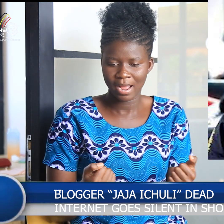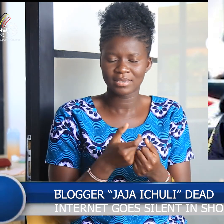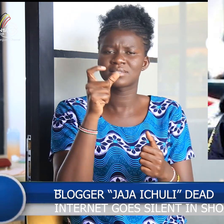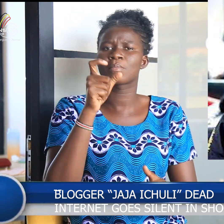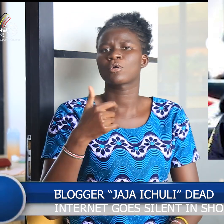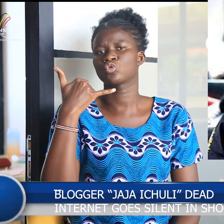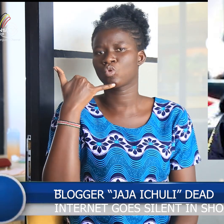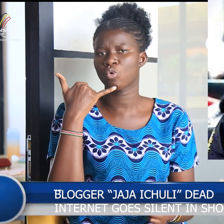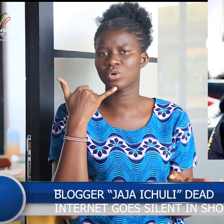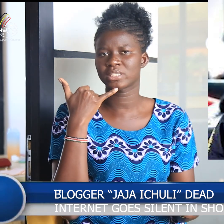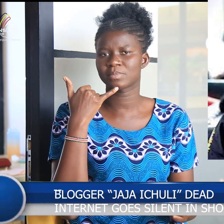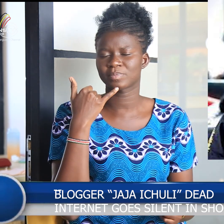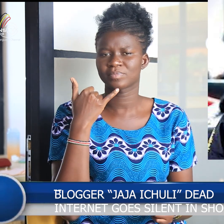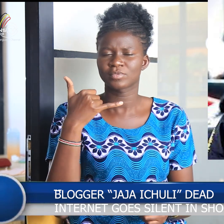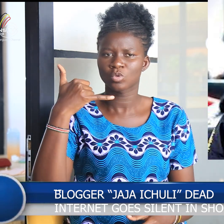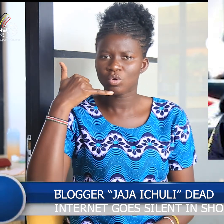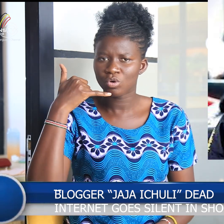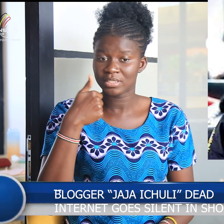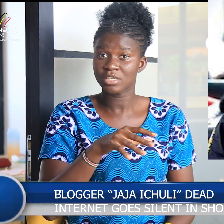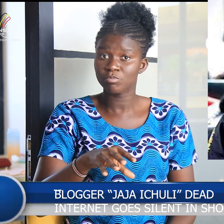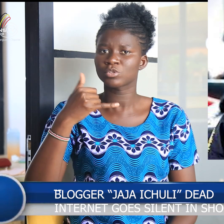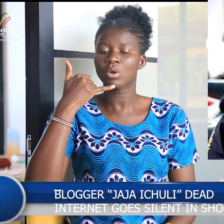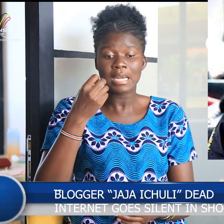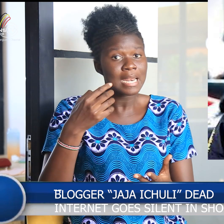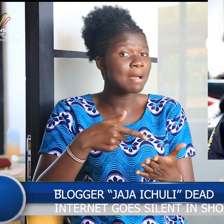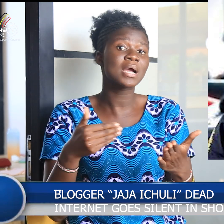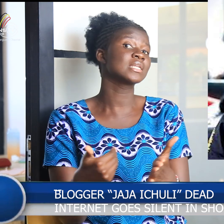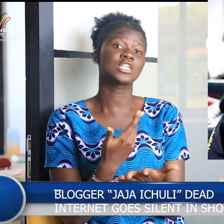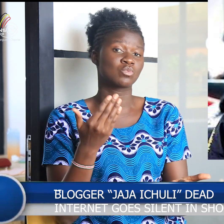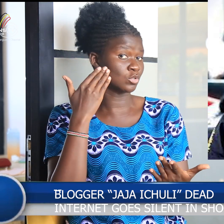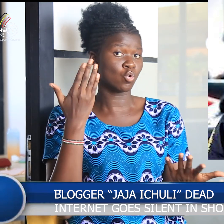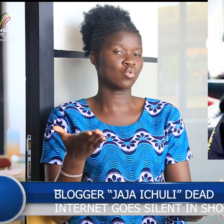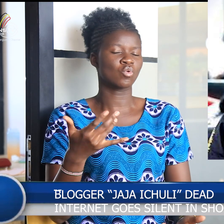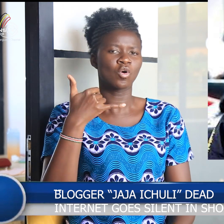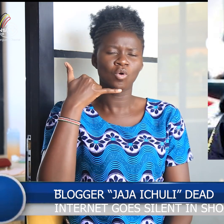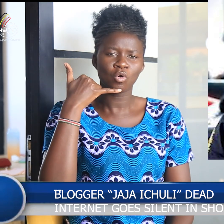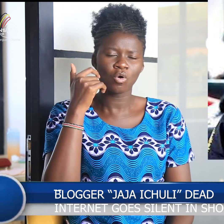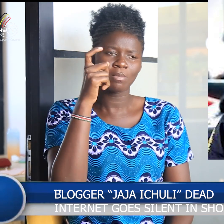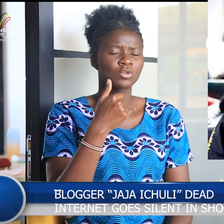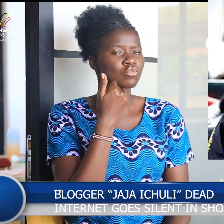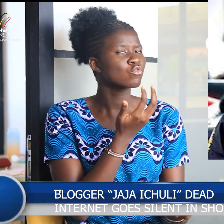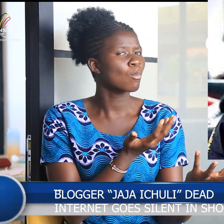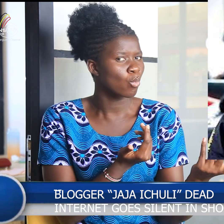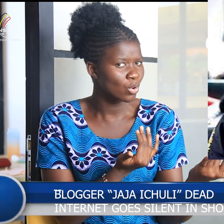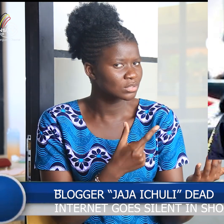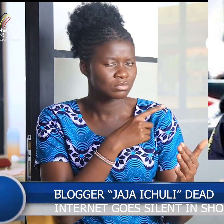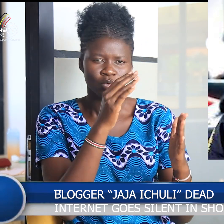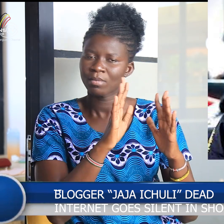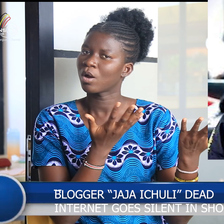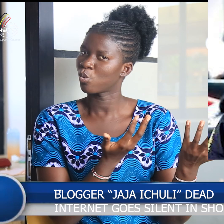On his way back home, someone called him who he didn't know. And the person informed him to wait